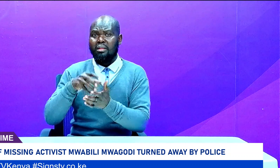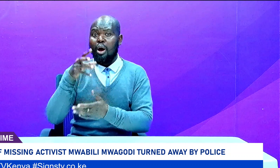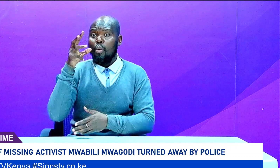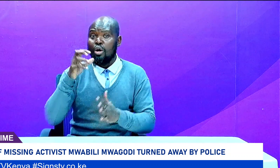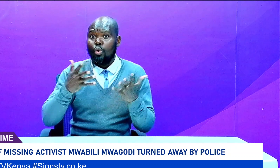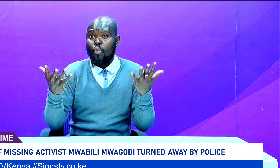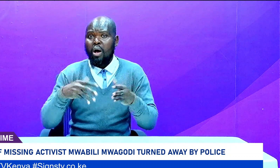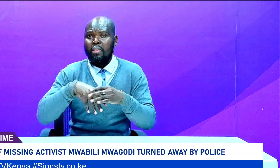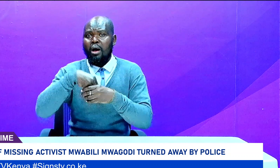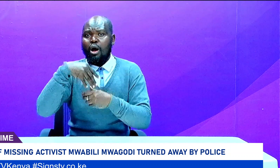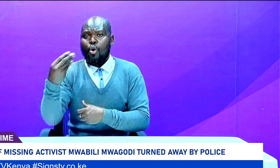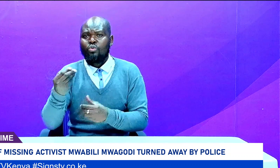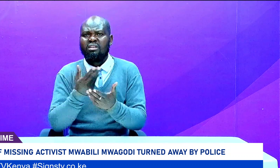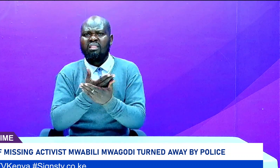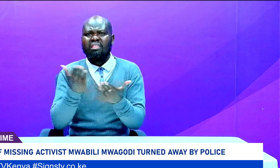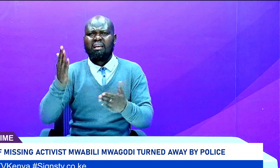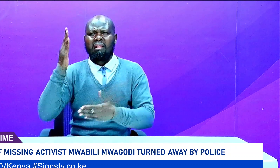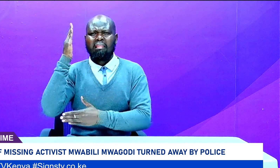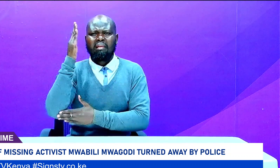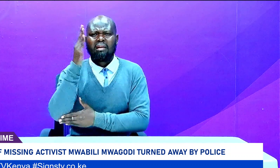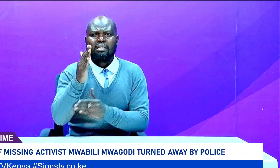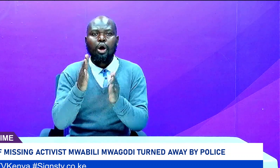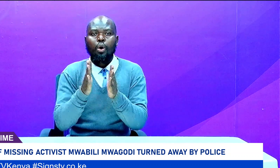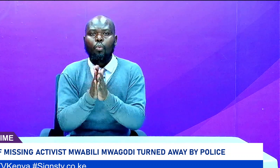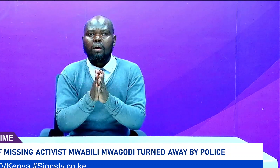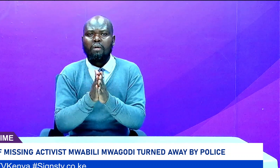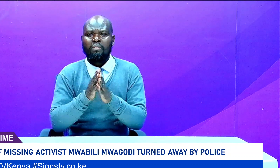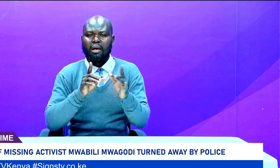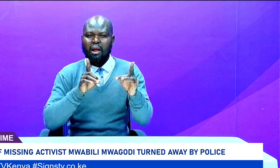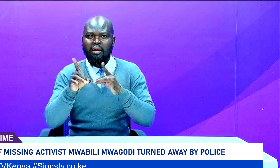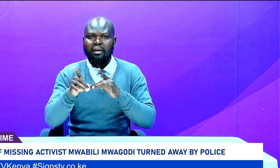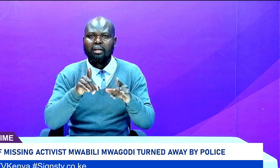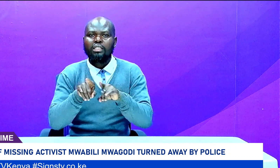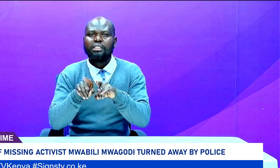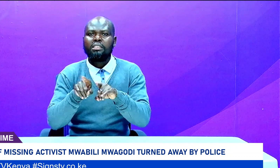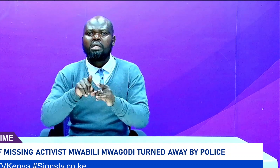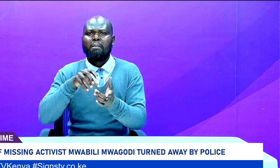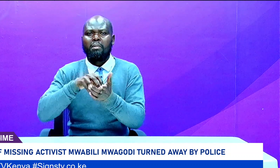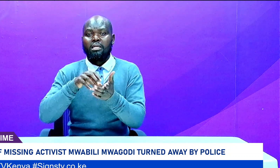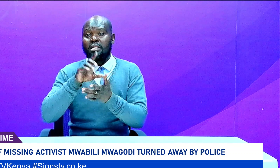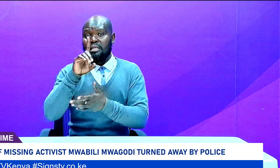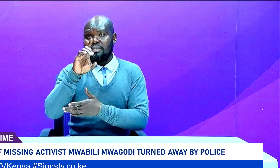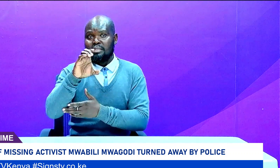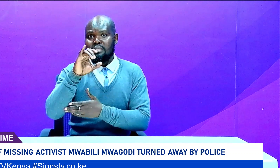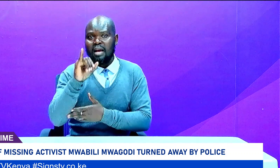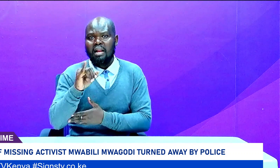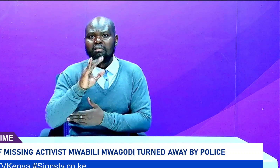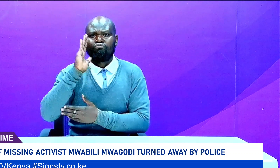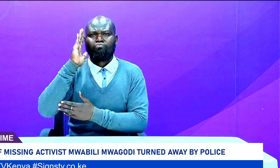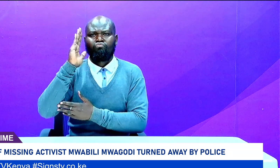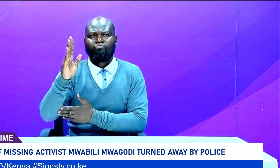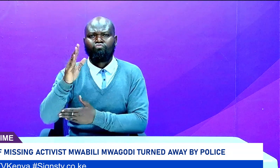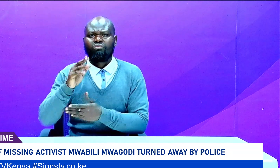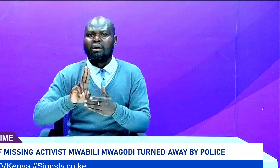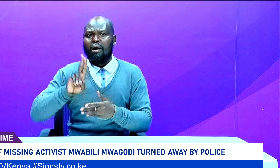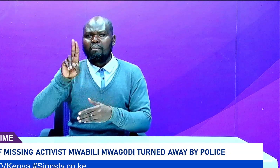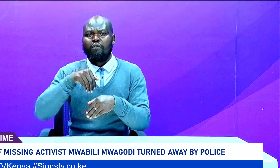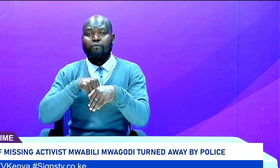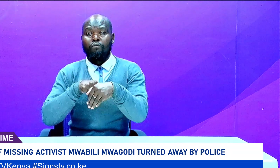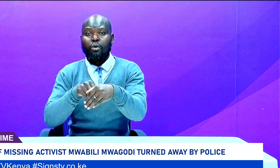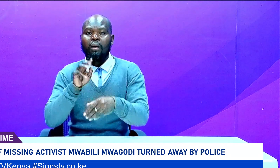the station said the case was outside their jurisdiction, with the Directorate of Criminal